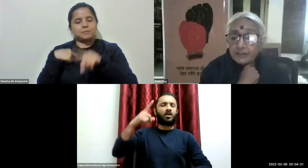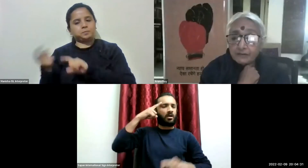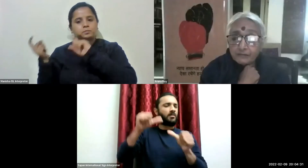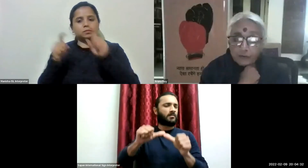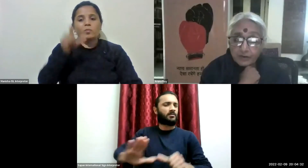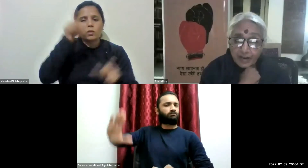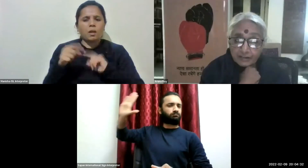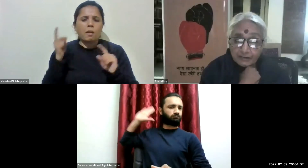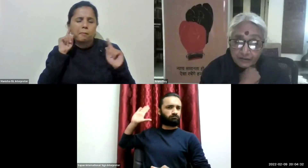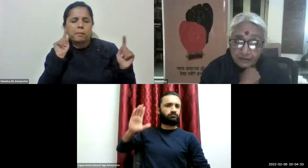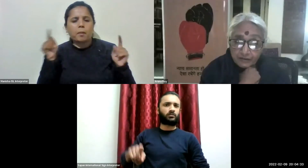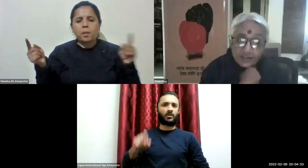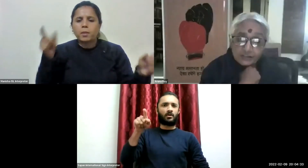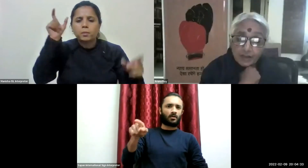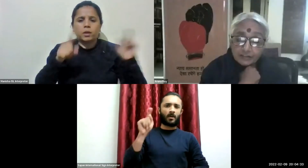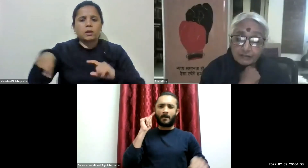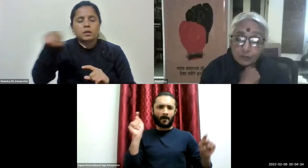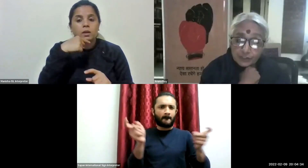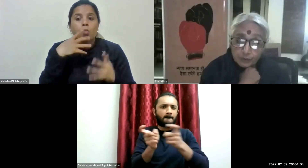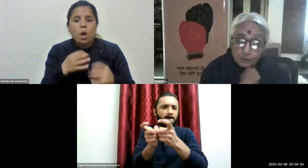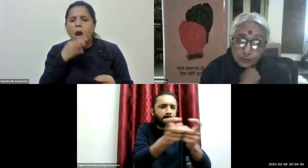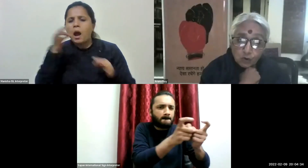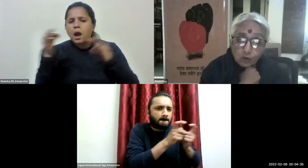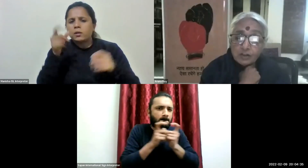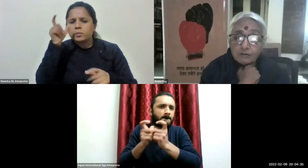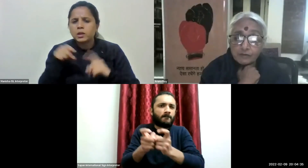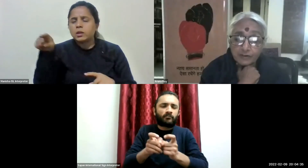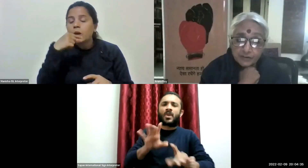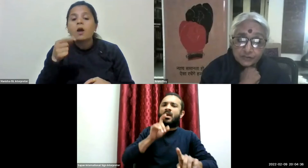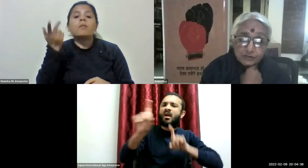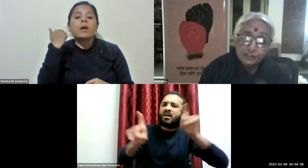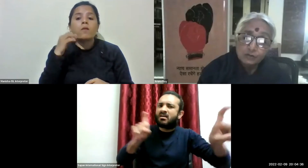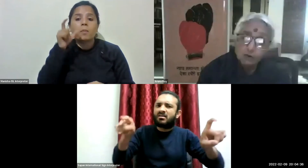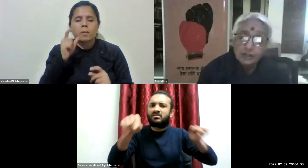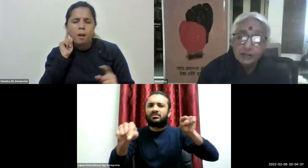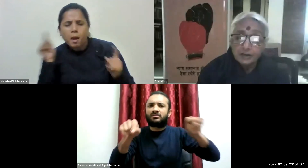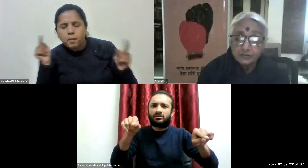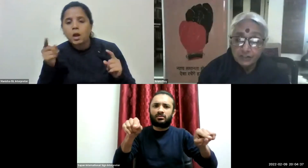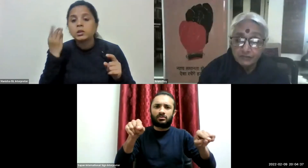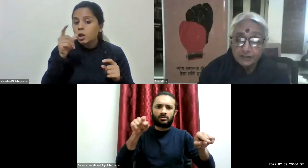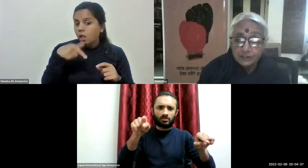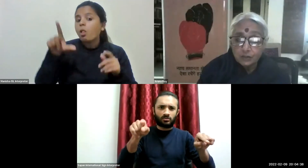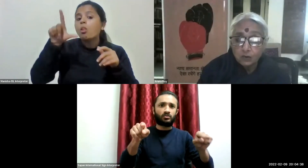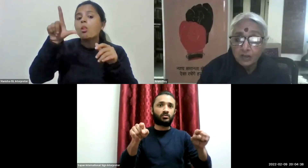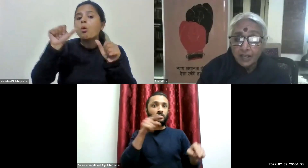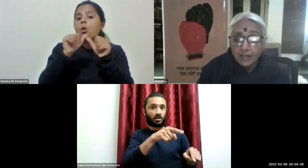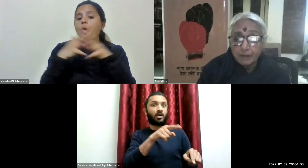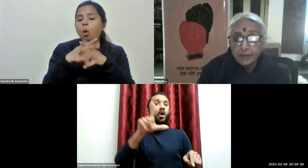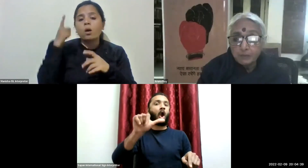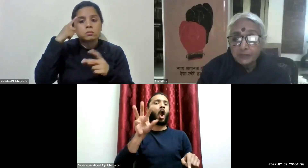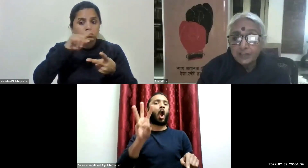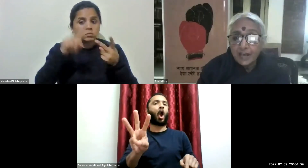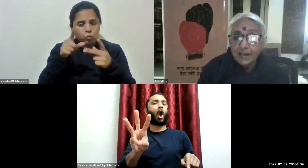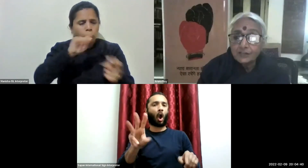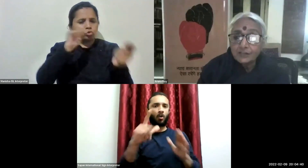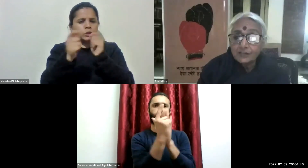whistleblowers and grievance redress, asking for whistleblowers law, for grievance redress law, a street vendors law, an